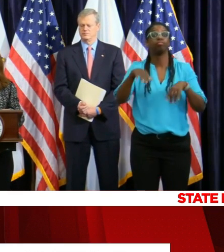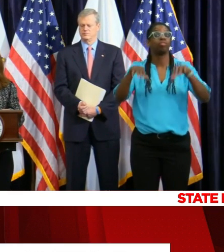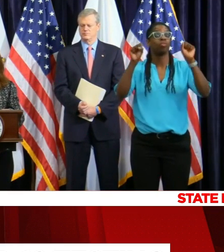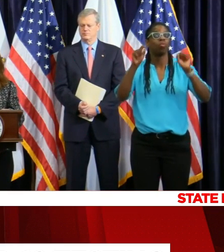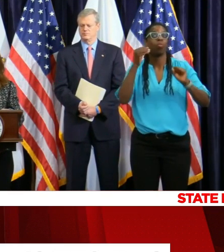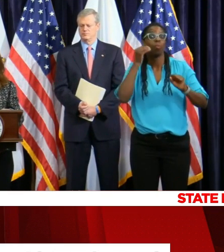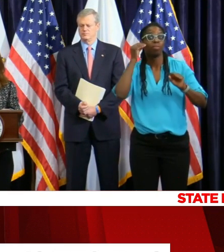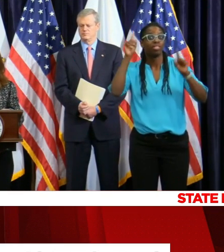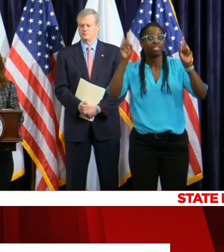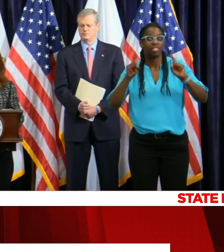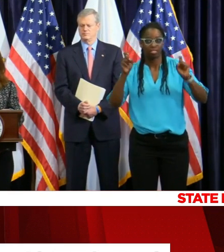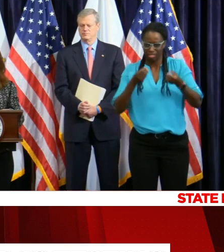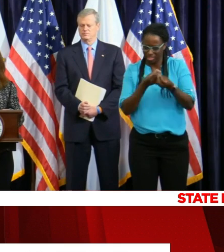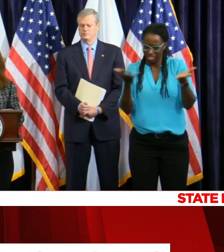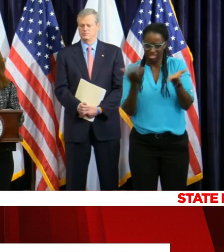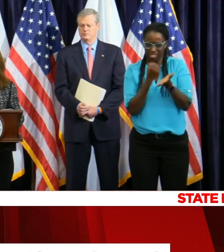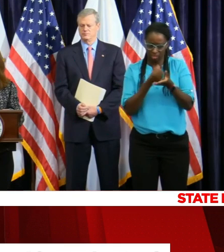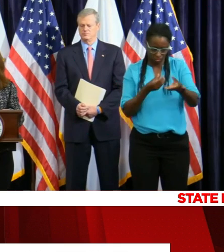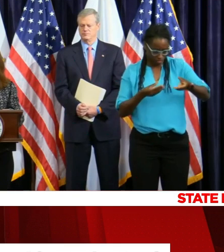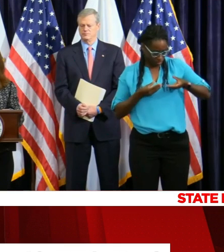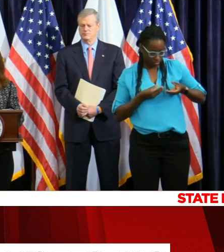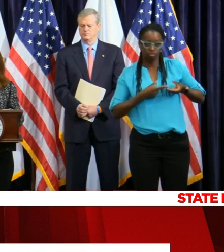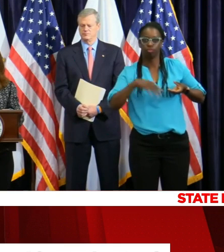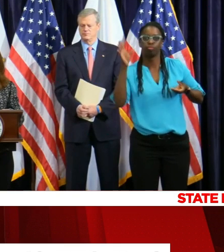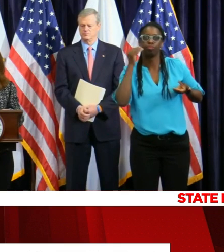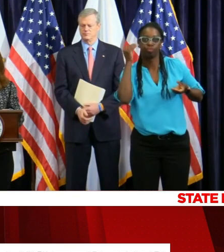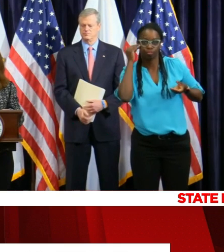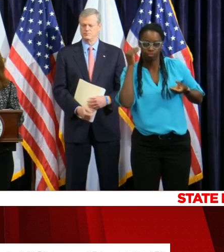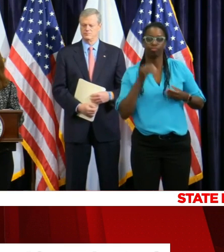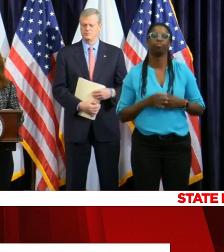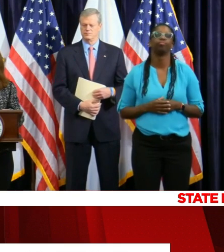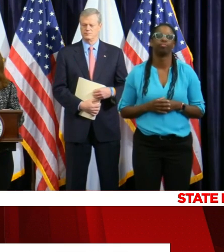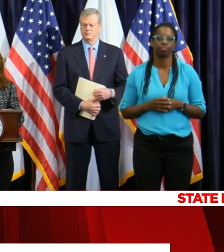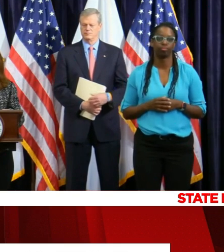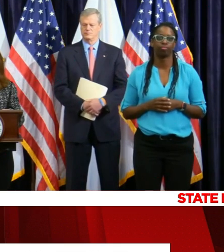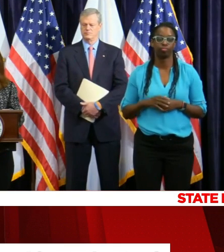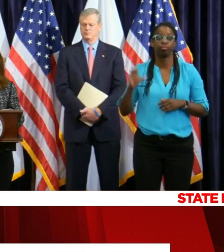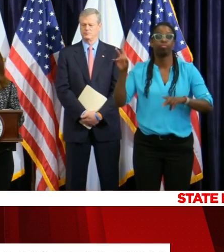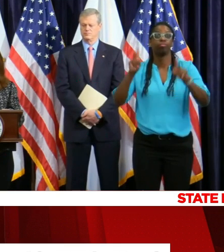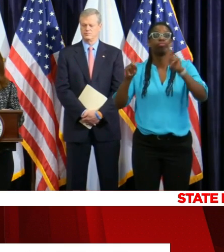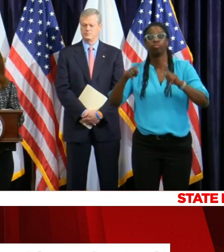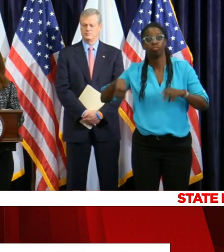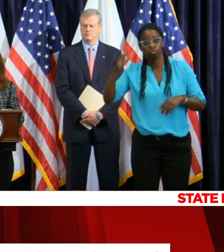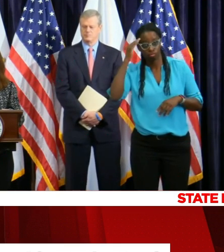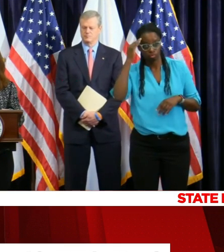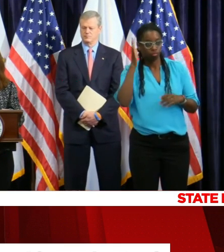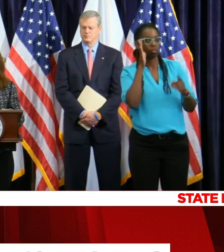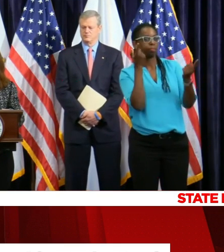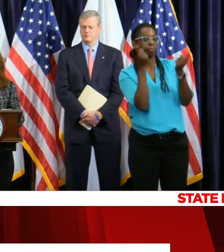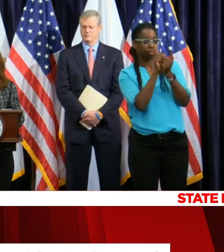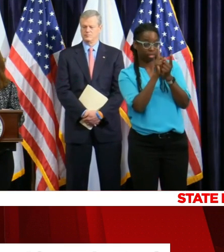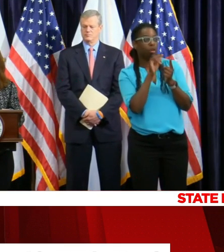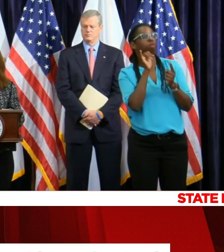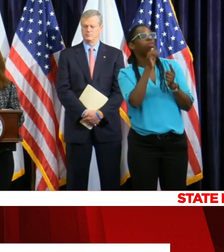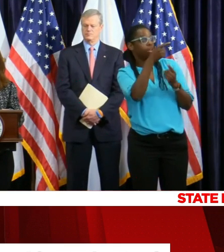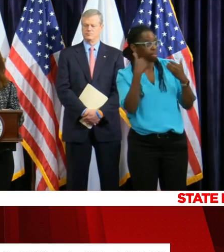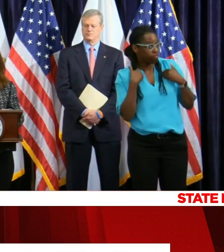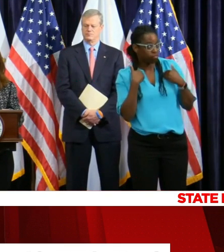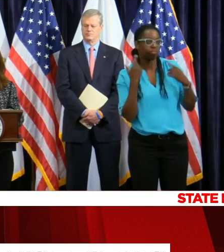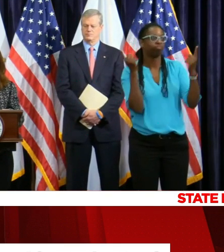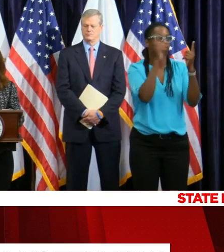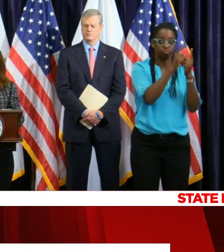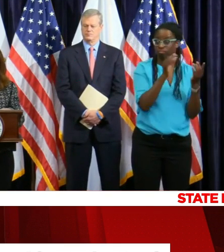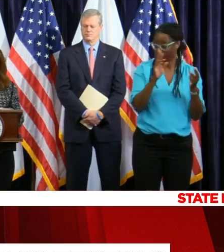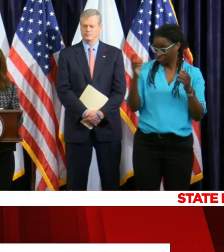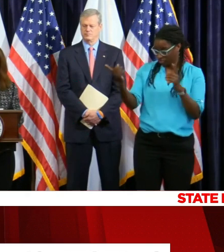is encouraging everyone who is eligible to get the booster shot to get it amid this pandemic. Now, to continue watching this